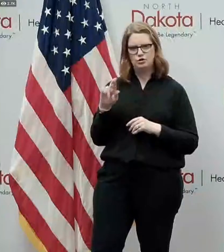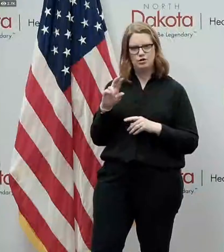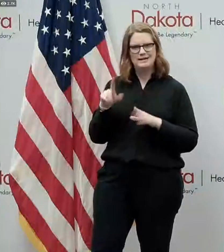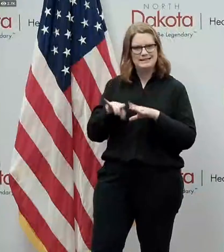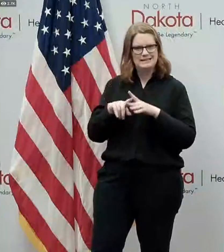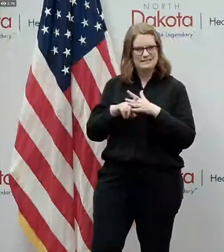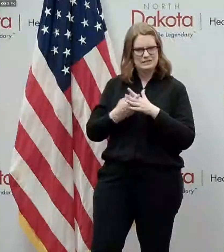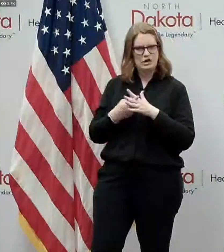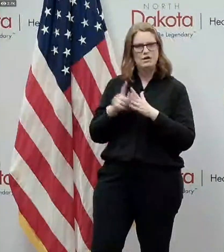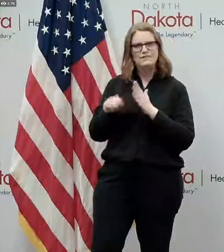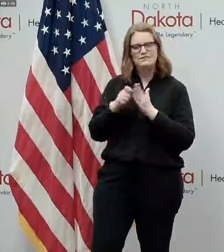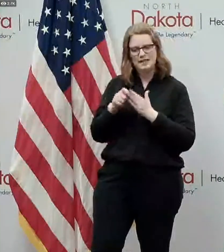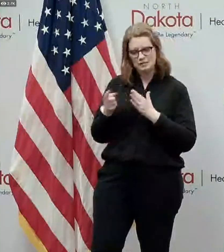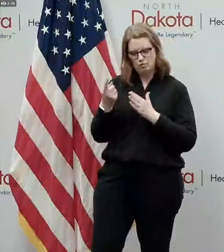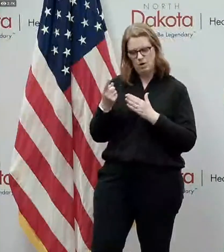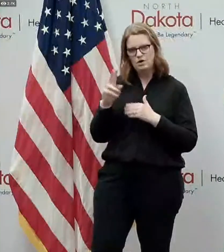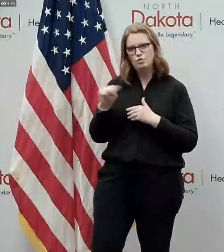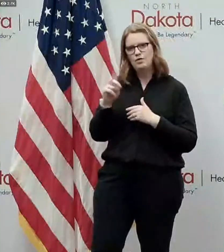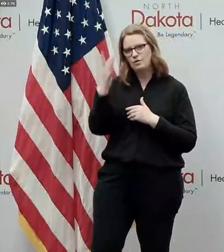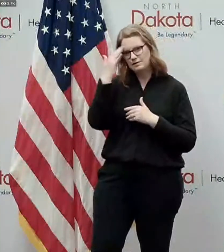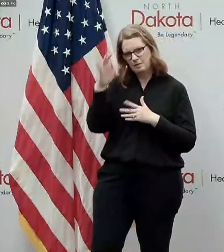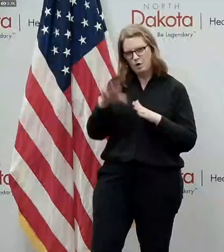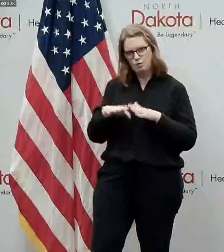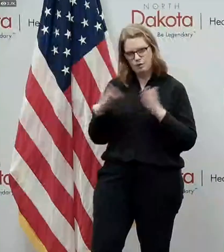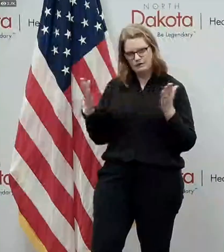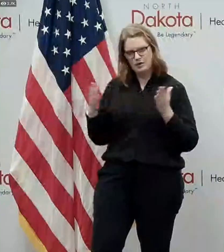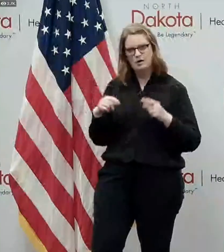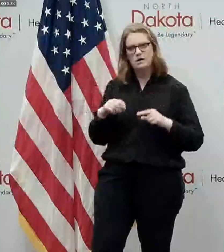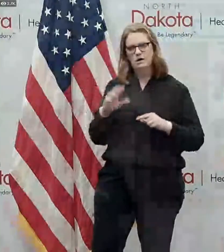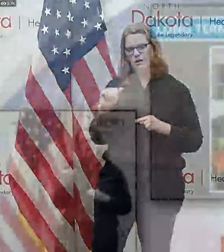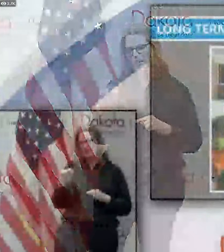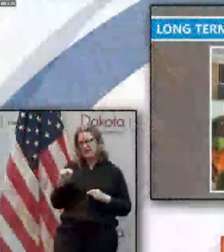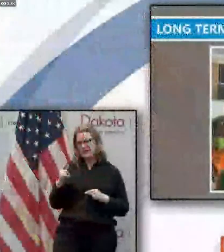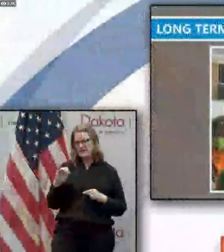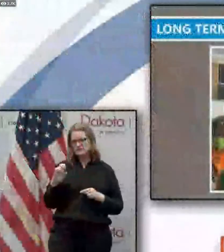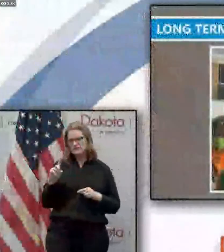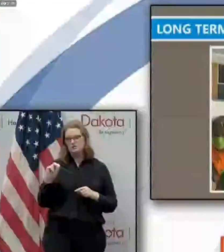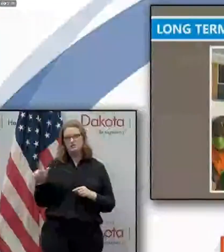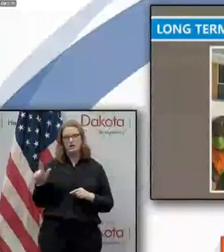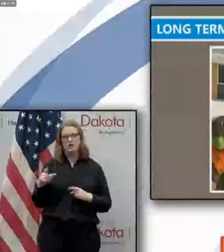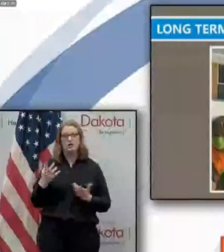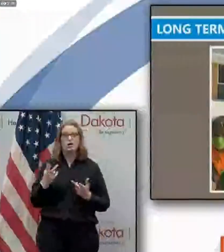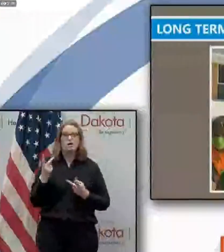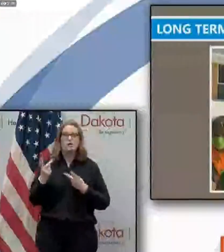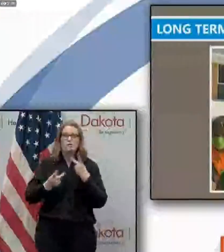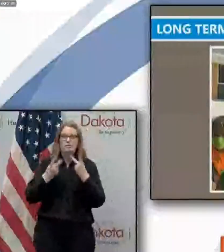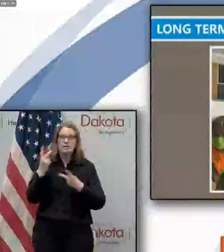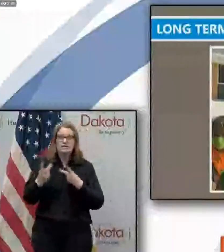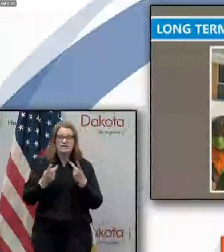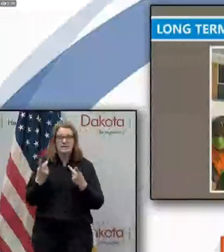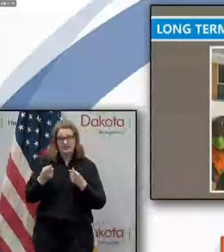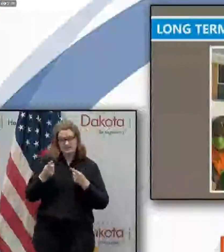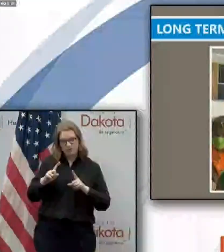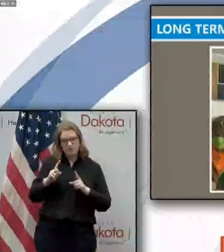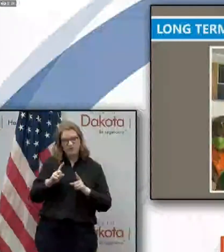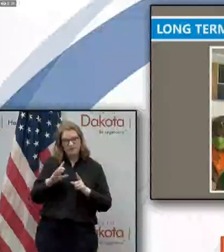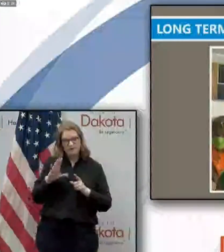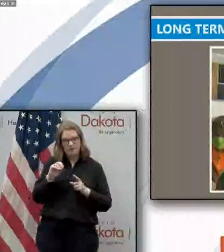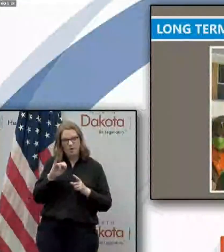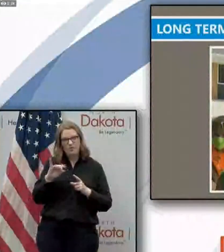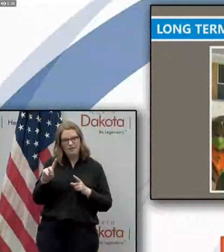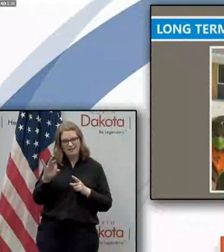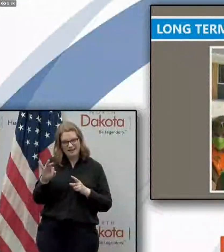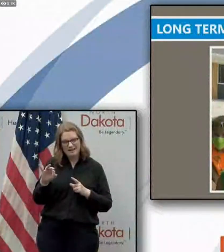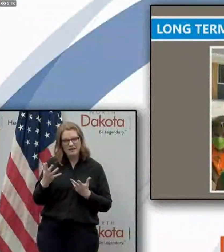Dakota Smart Restart Plan for long-term care, and Angie Dahl, their family, wrote, "Visiting our loved one during the COVID-19 pandemic was